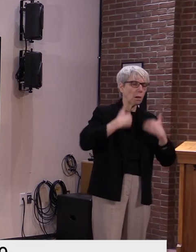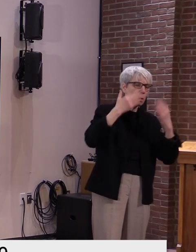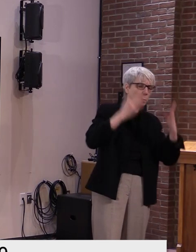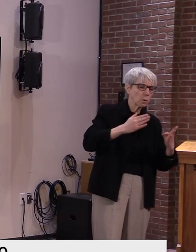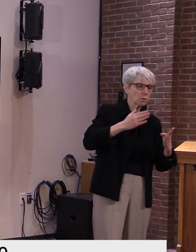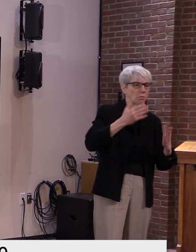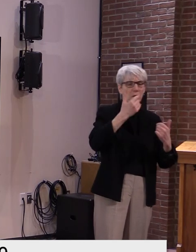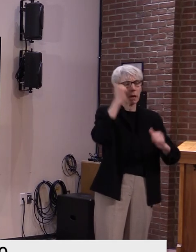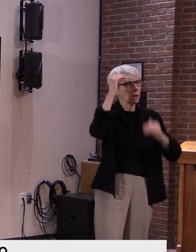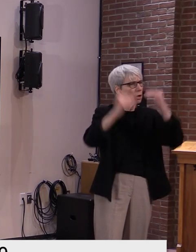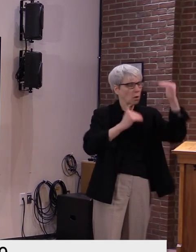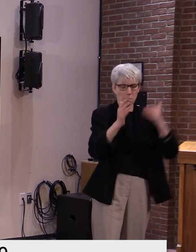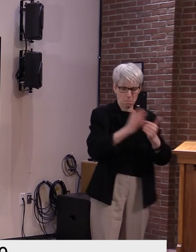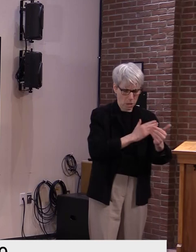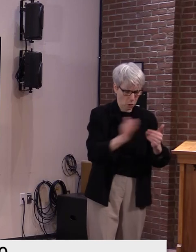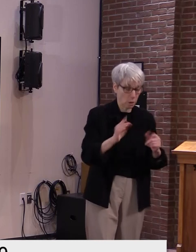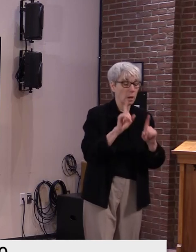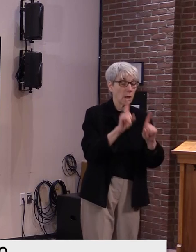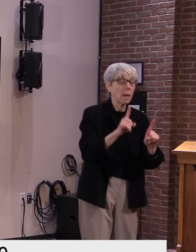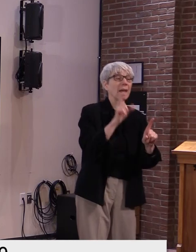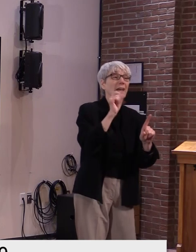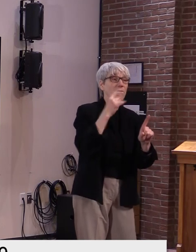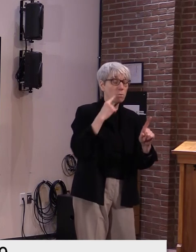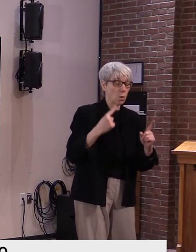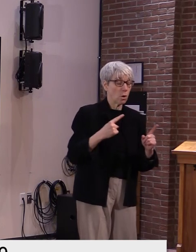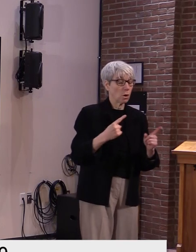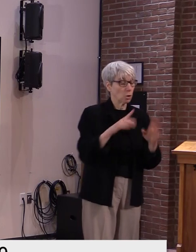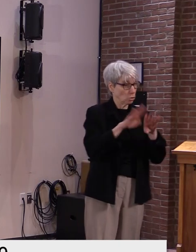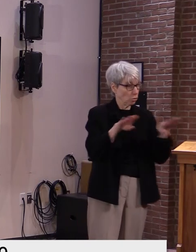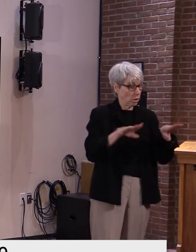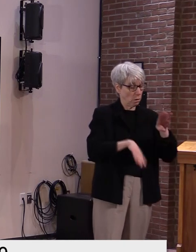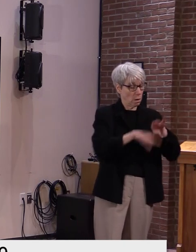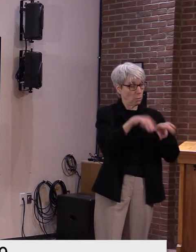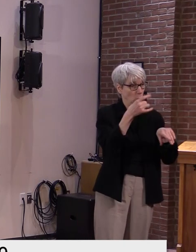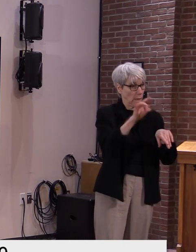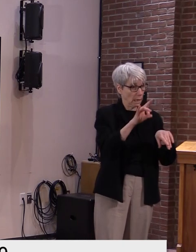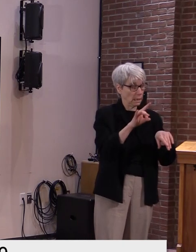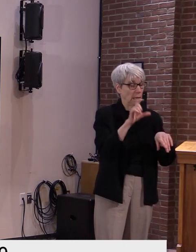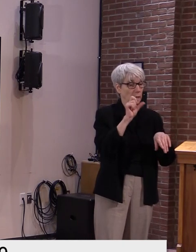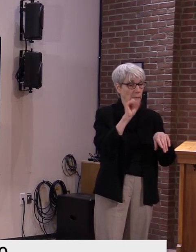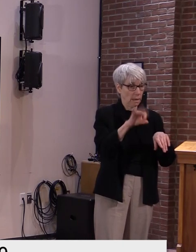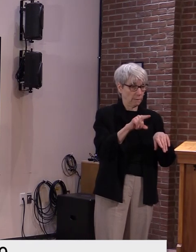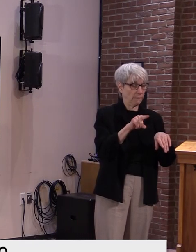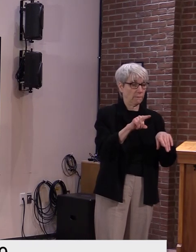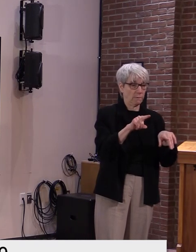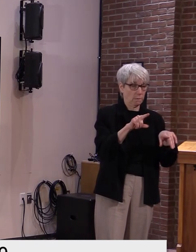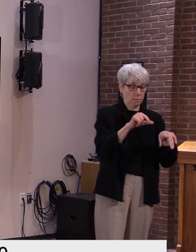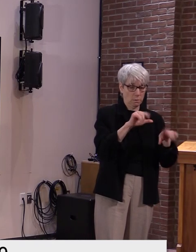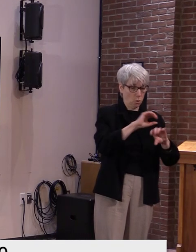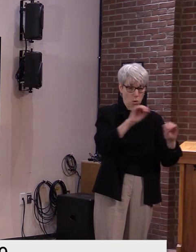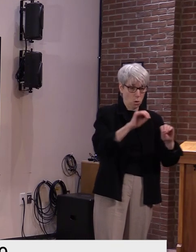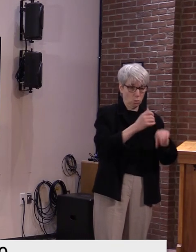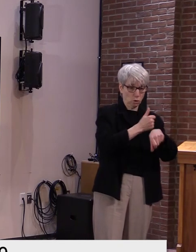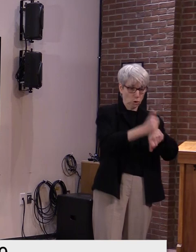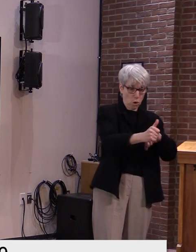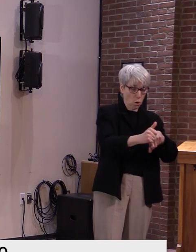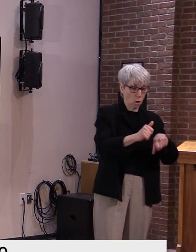and again, this relates to juvenile, if no charges occur, then those accident reports can be released. And